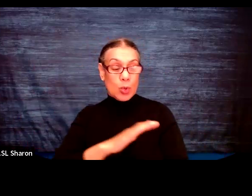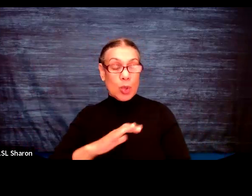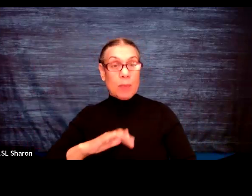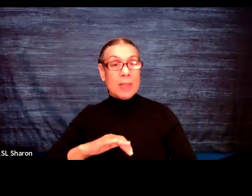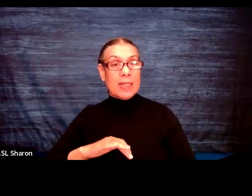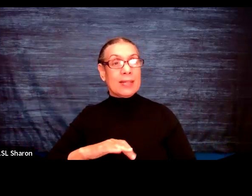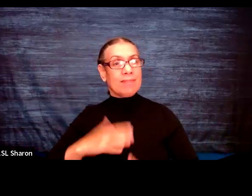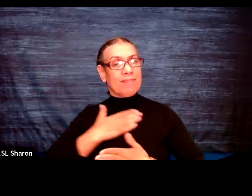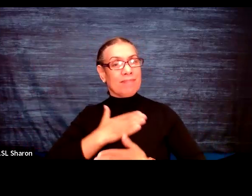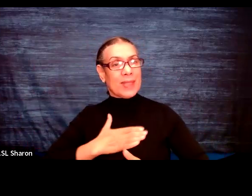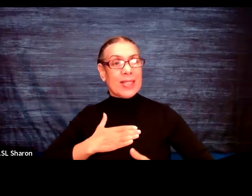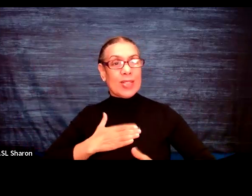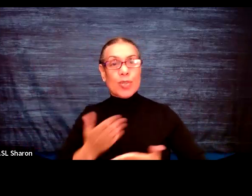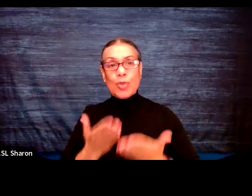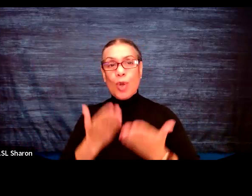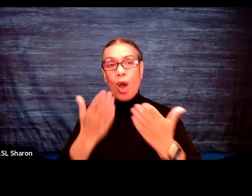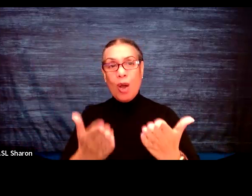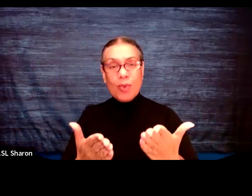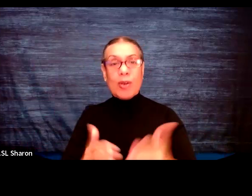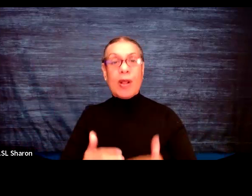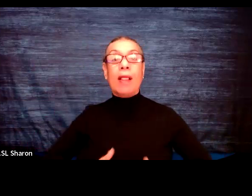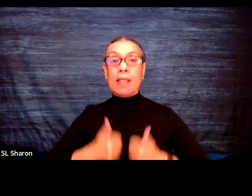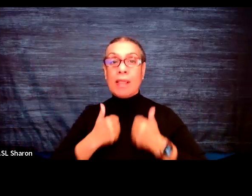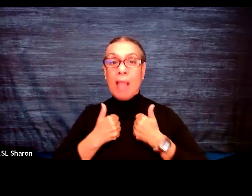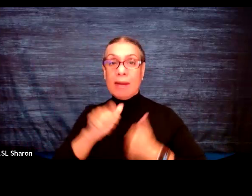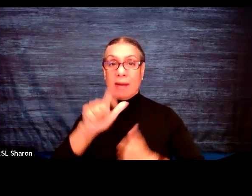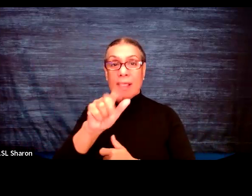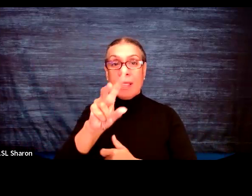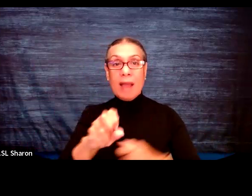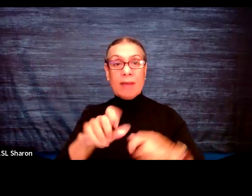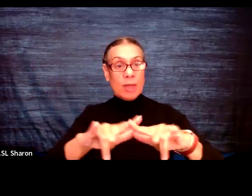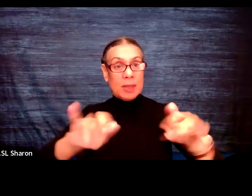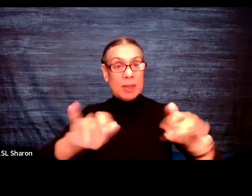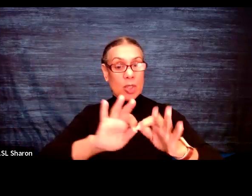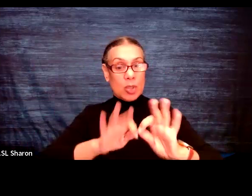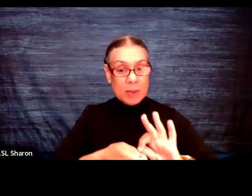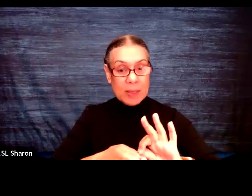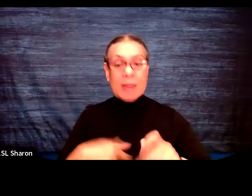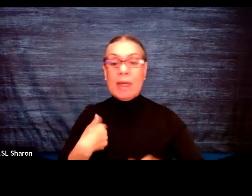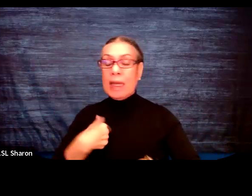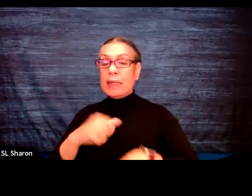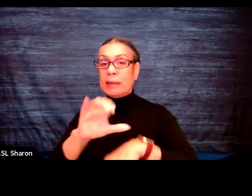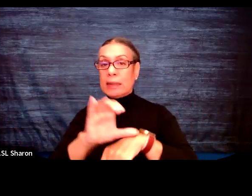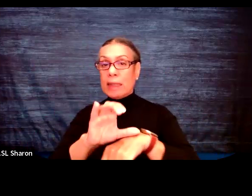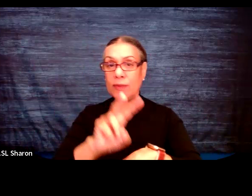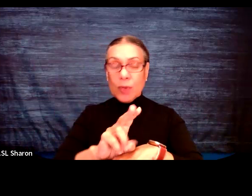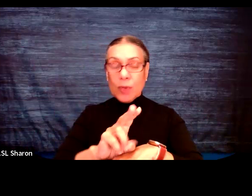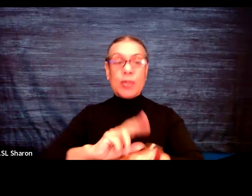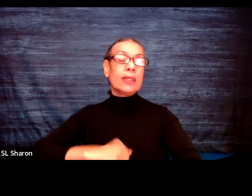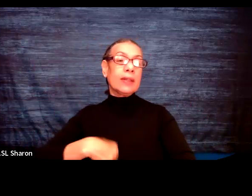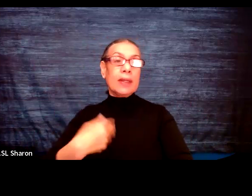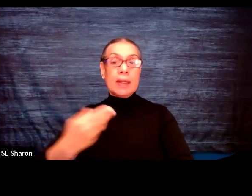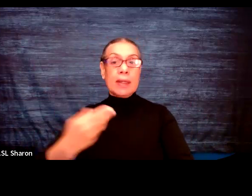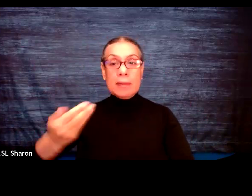live simultaneous interpretation virtually in Spanish, Haitian Creole, Cape Verdean, Cantonese,